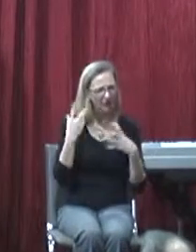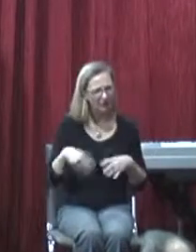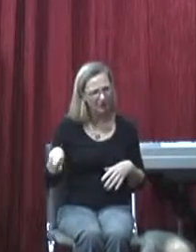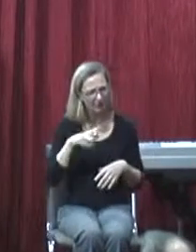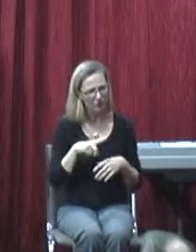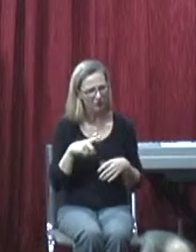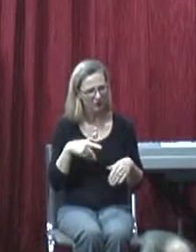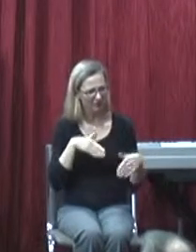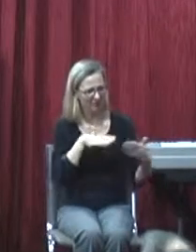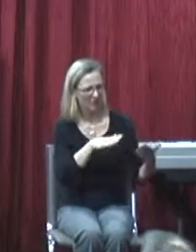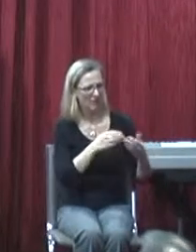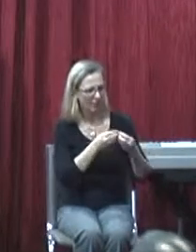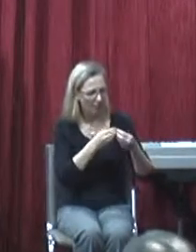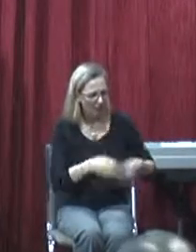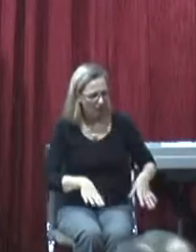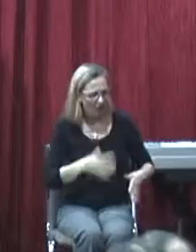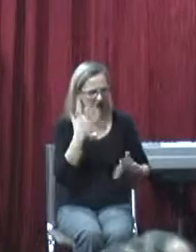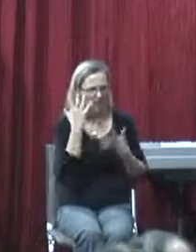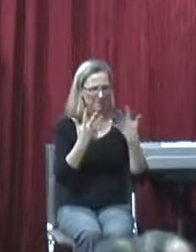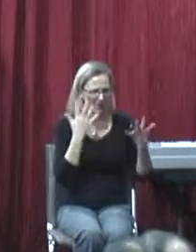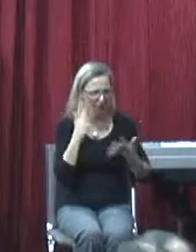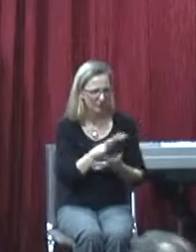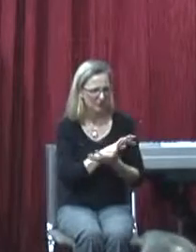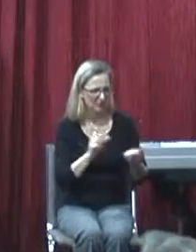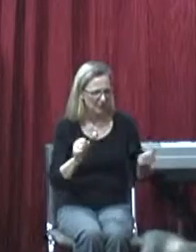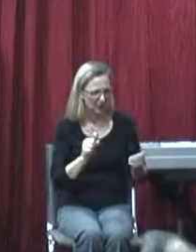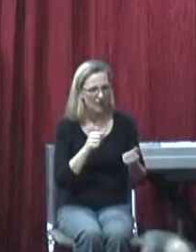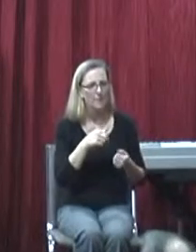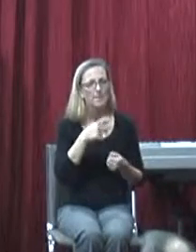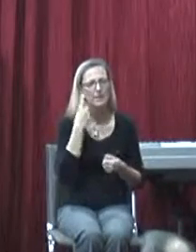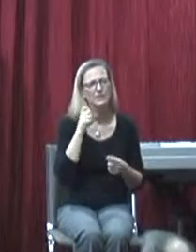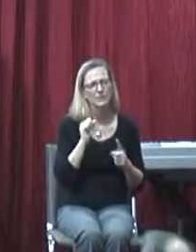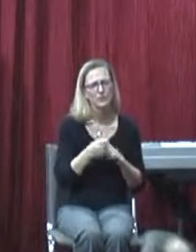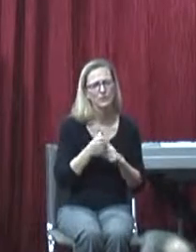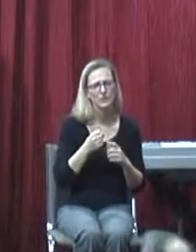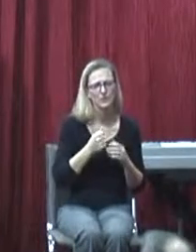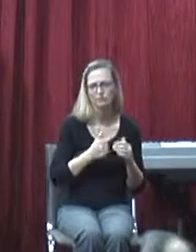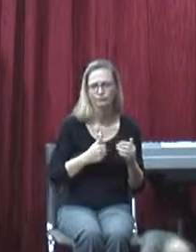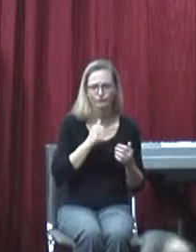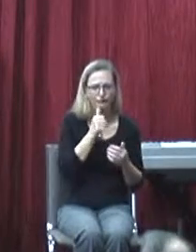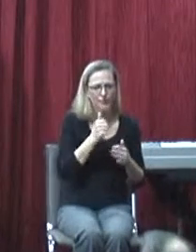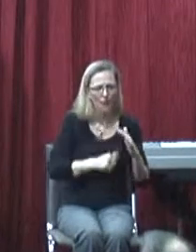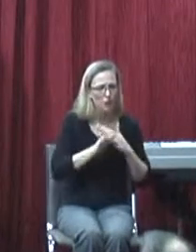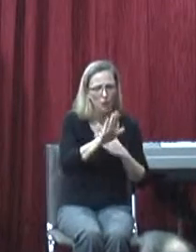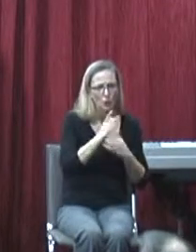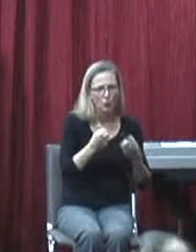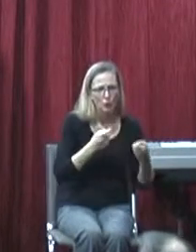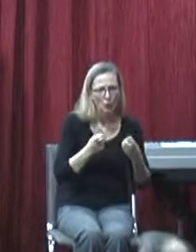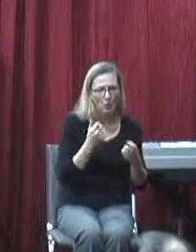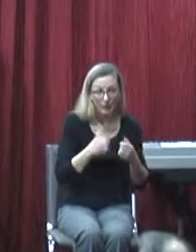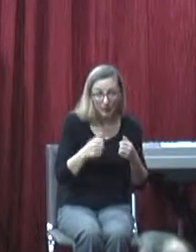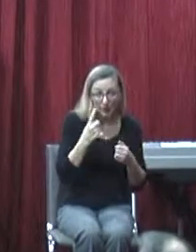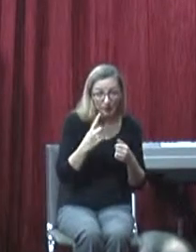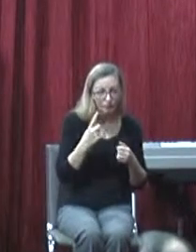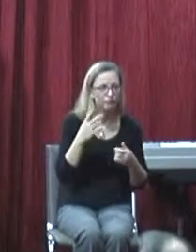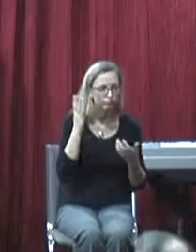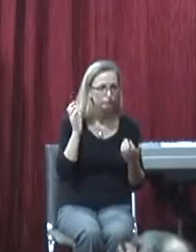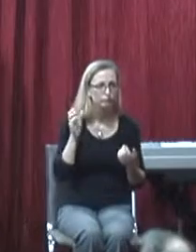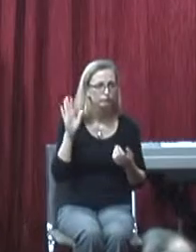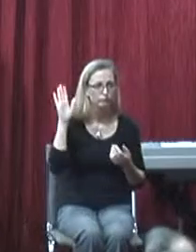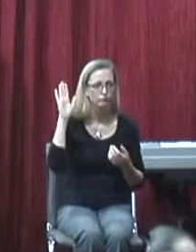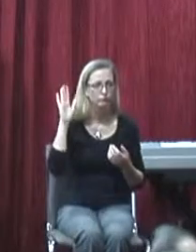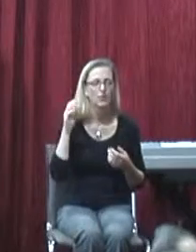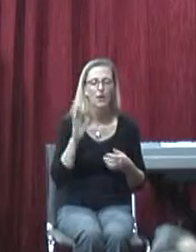loss, embarrassment, destruction, due to circumstances beyond your control? Anybody? Okay, well, it looks like about half the